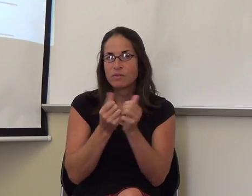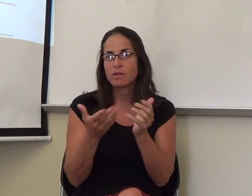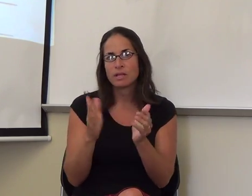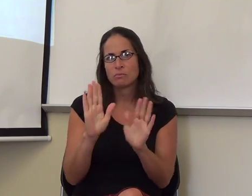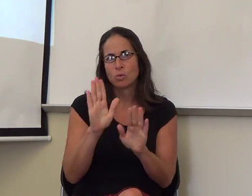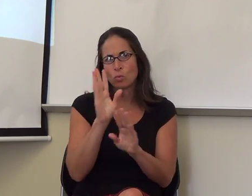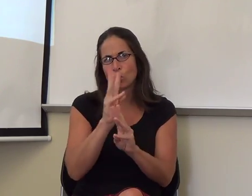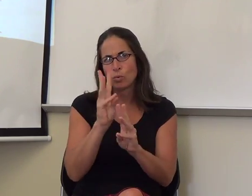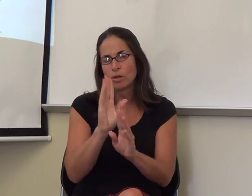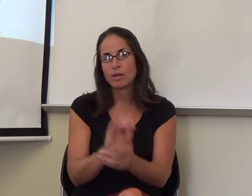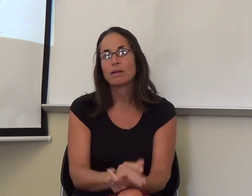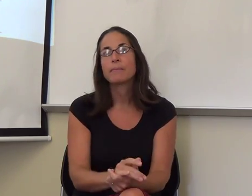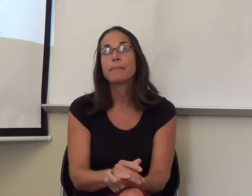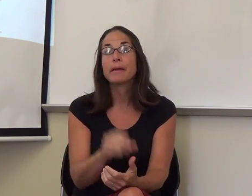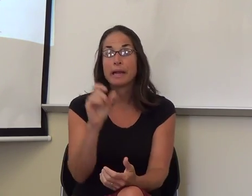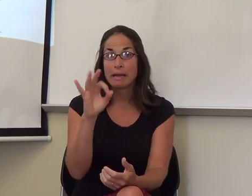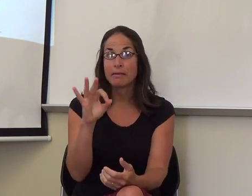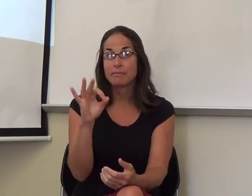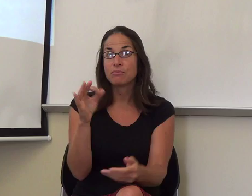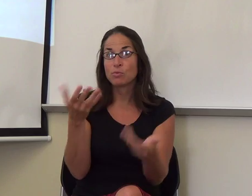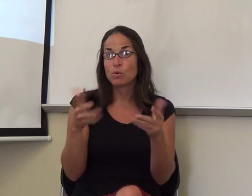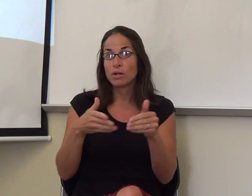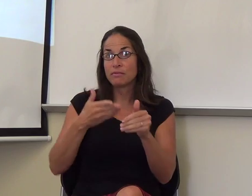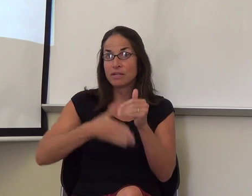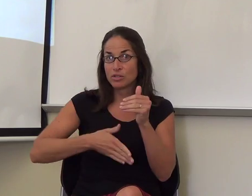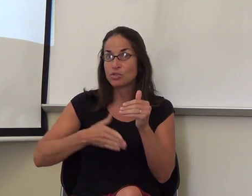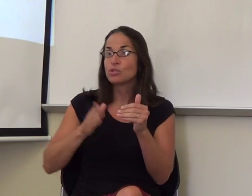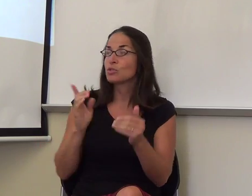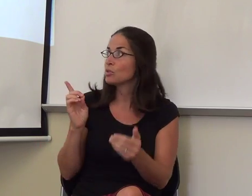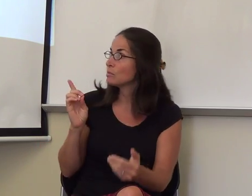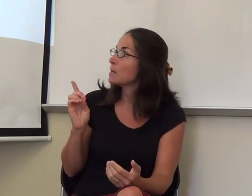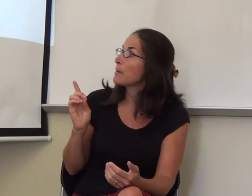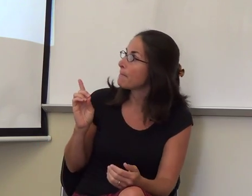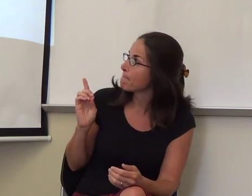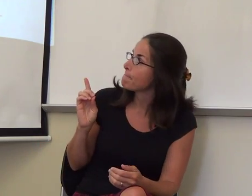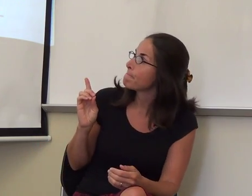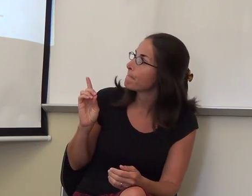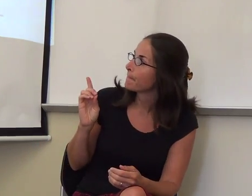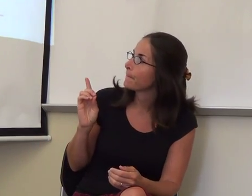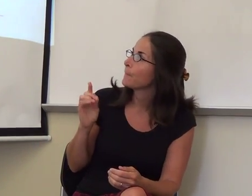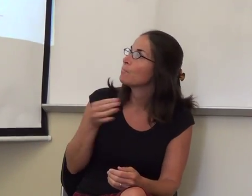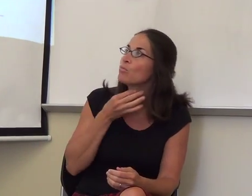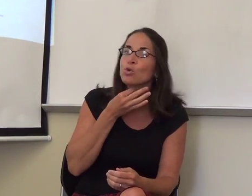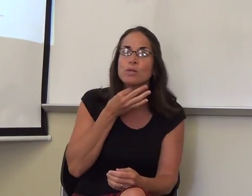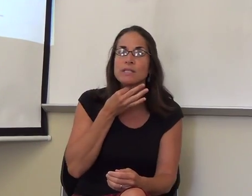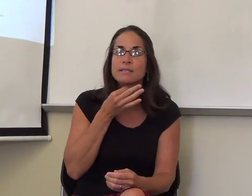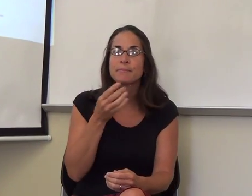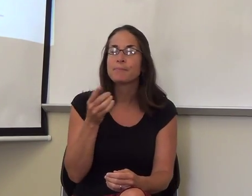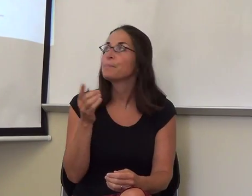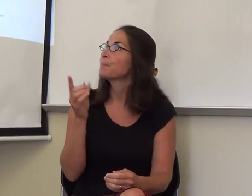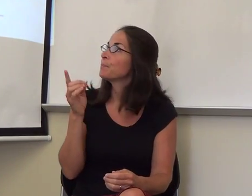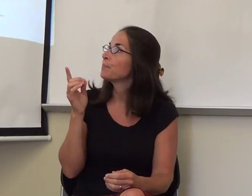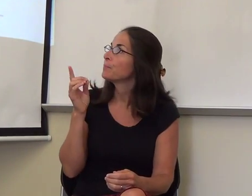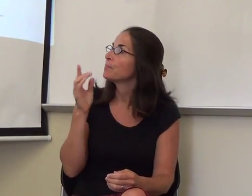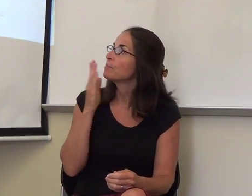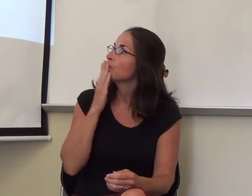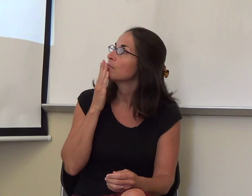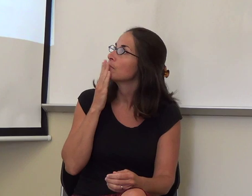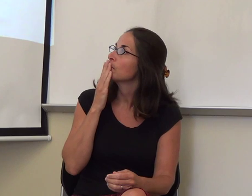But for people who did do it, or did start into it, did anyone have one of